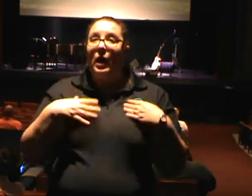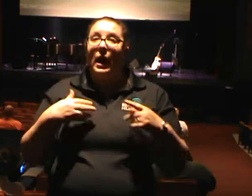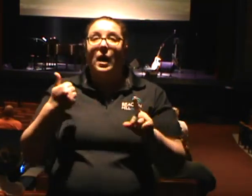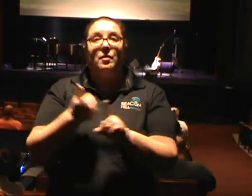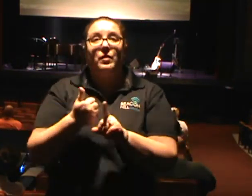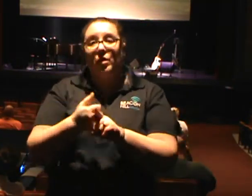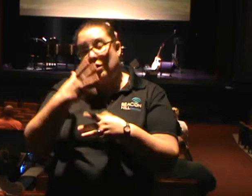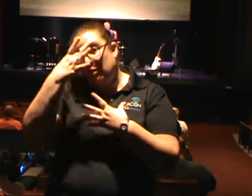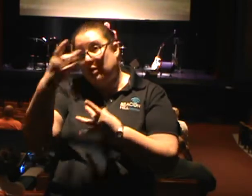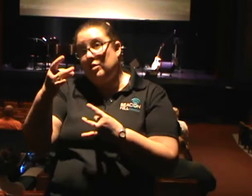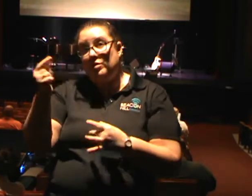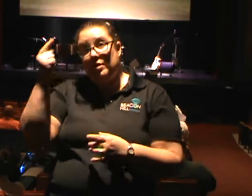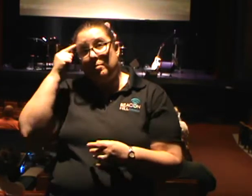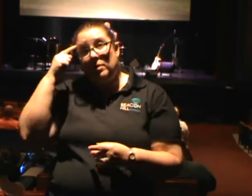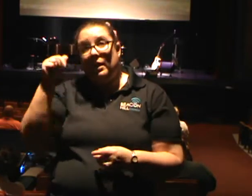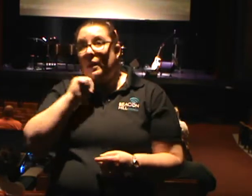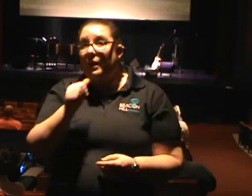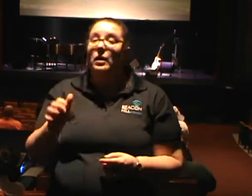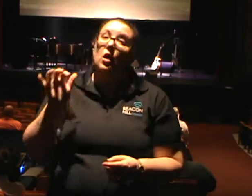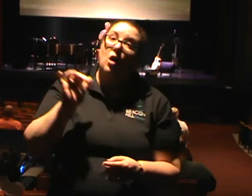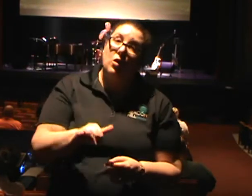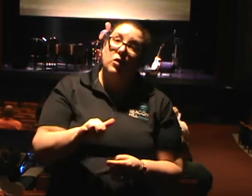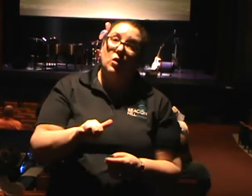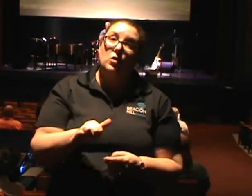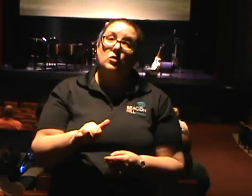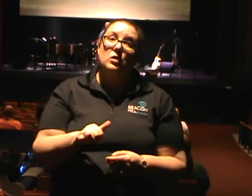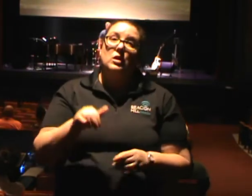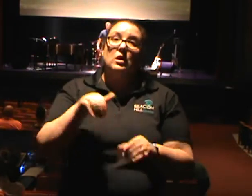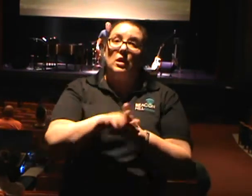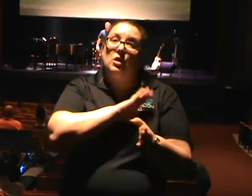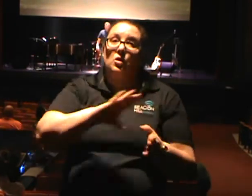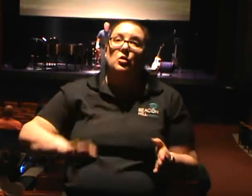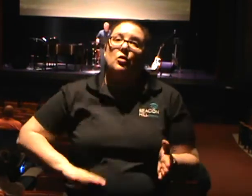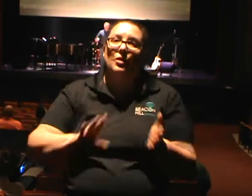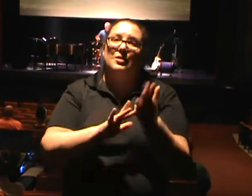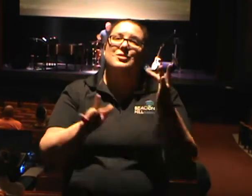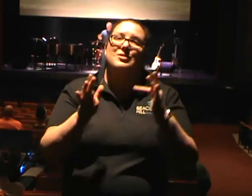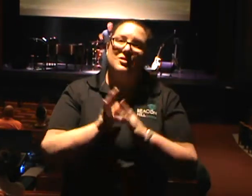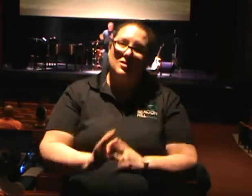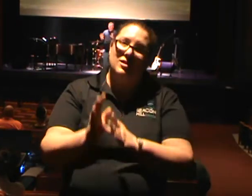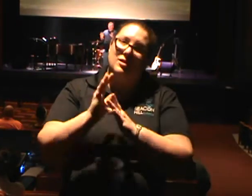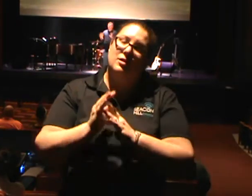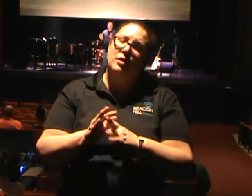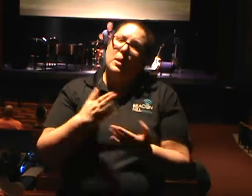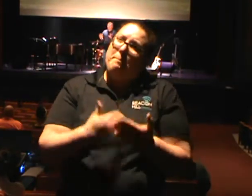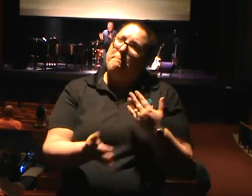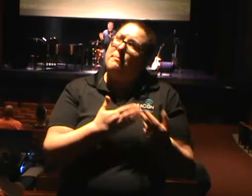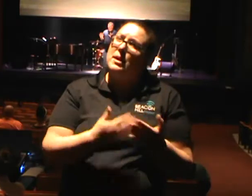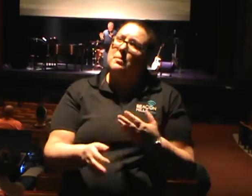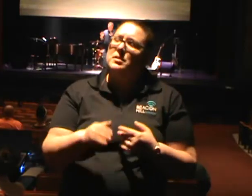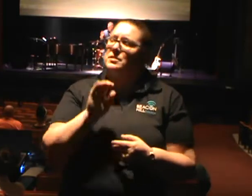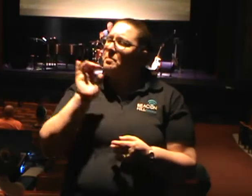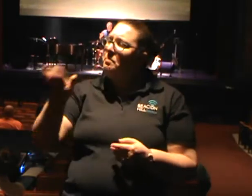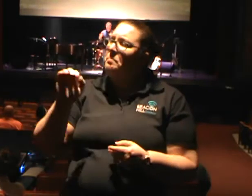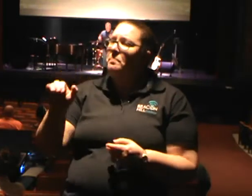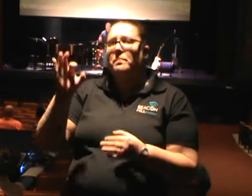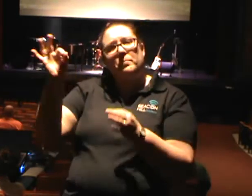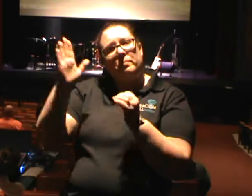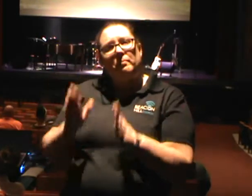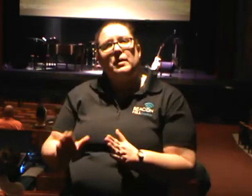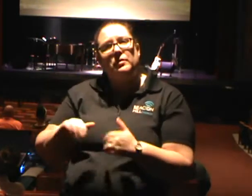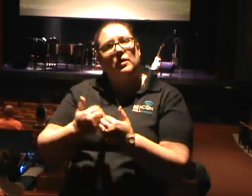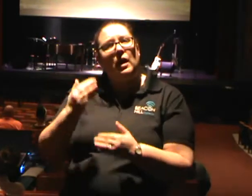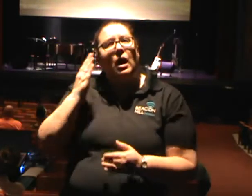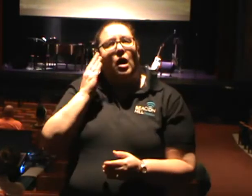interest in mind and not those that are in Christ Jesus. You might ask, Pastor, how do we